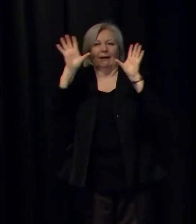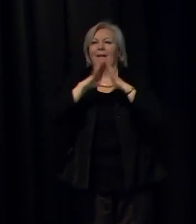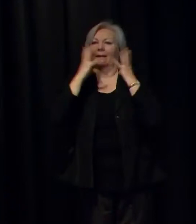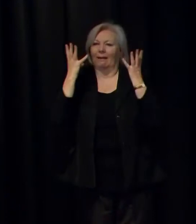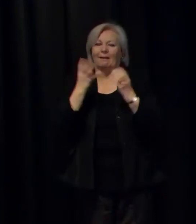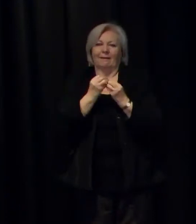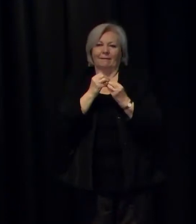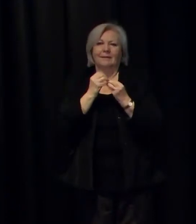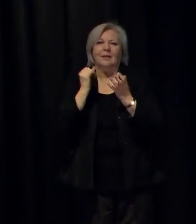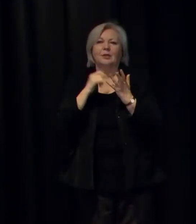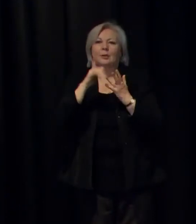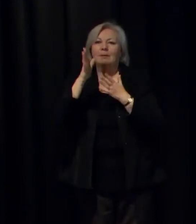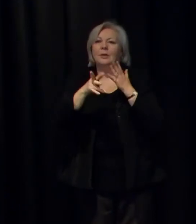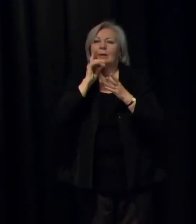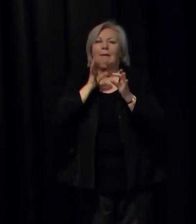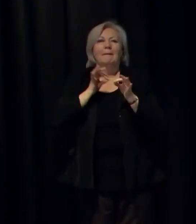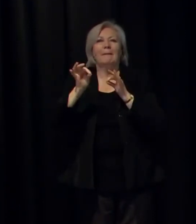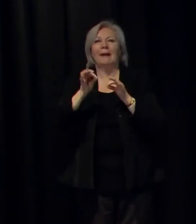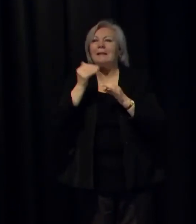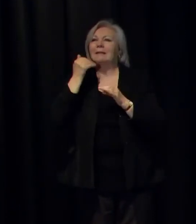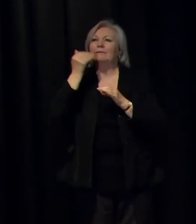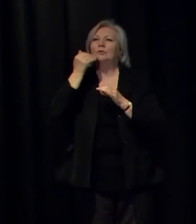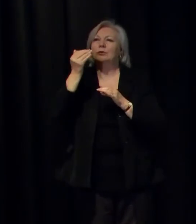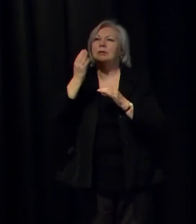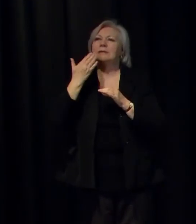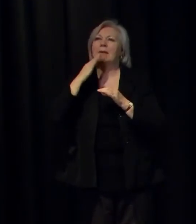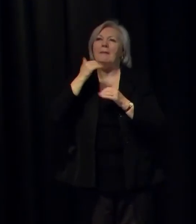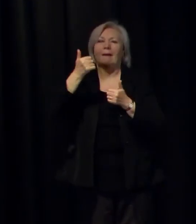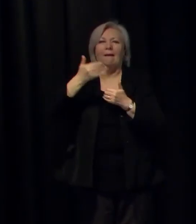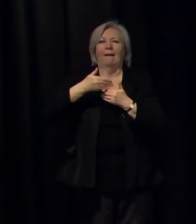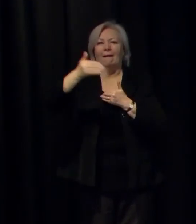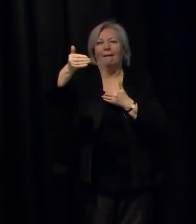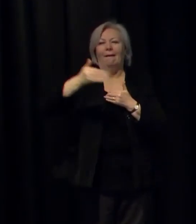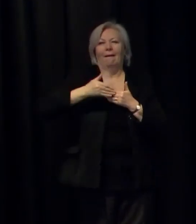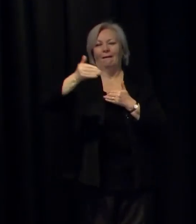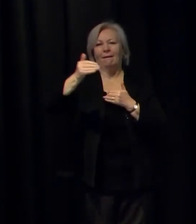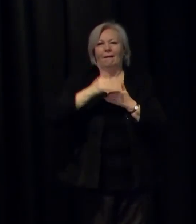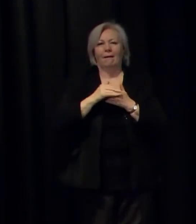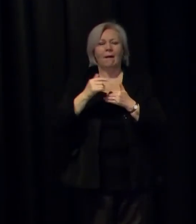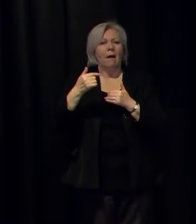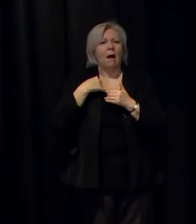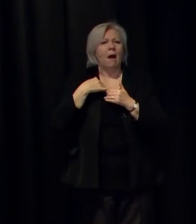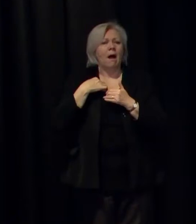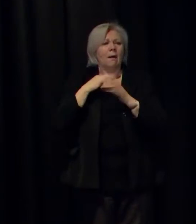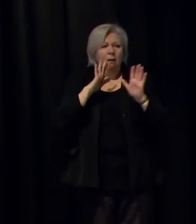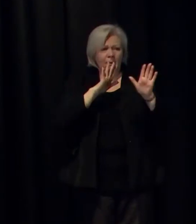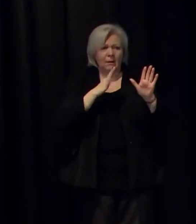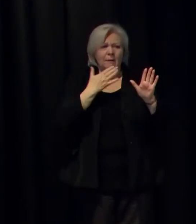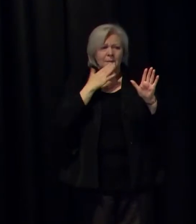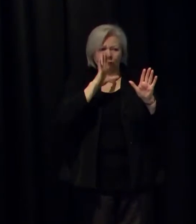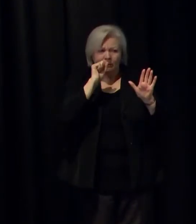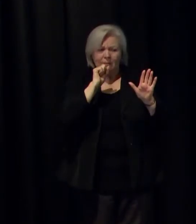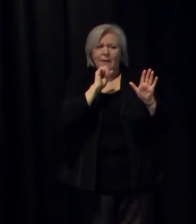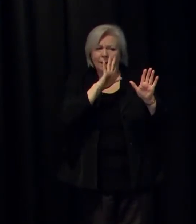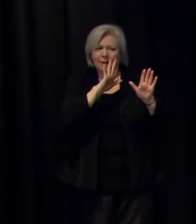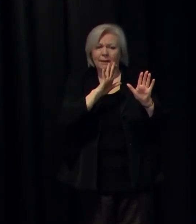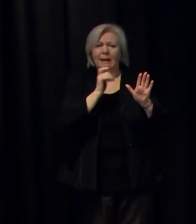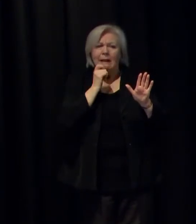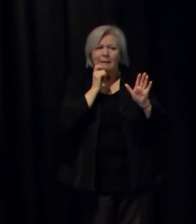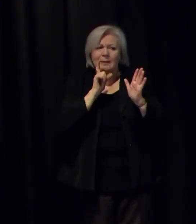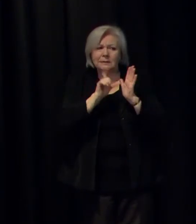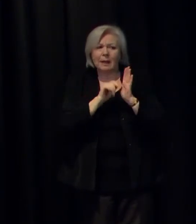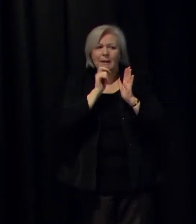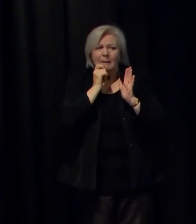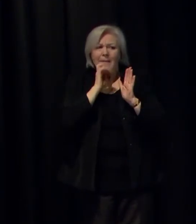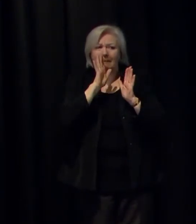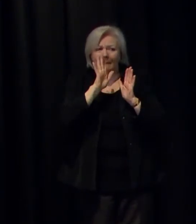to be able to plan for the rest of the summer. So I'm not being critical of them, I'm just saying just a little bit longer and we'll be able to give